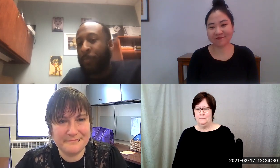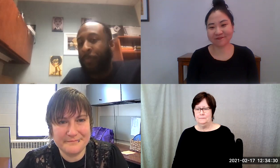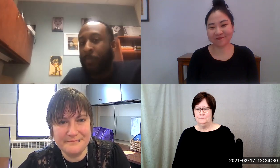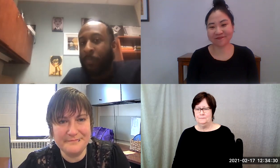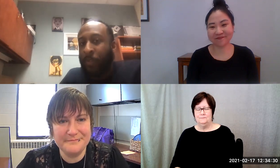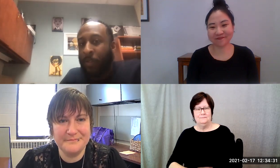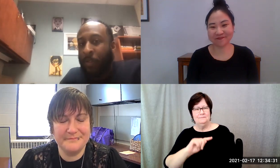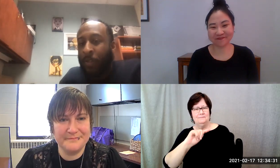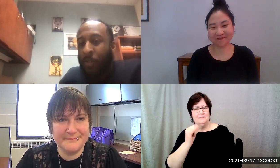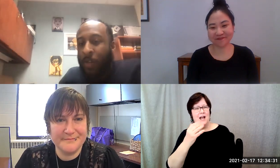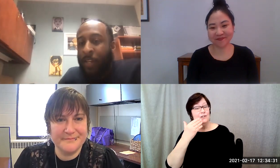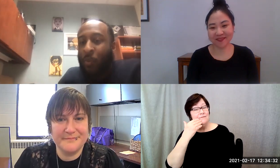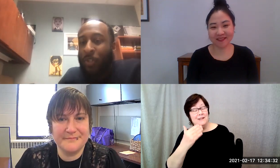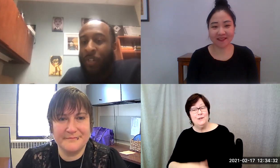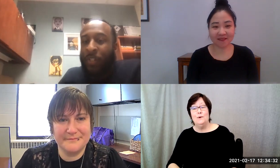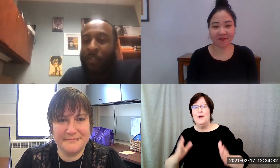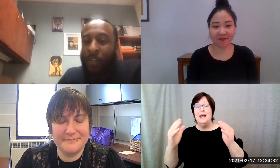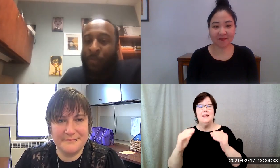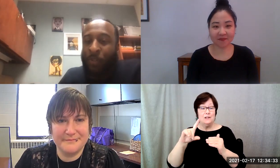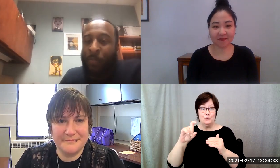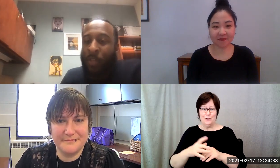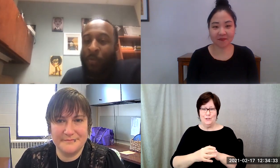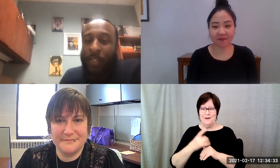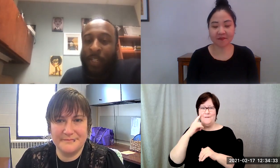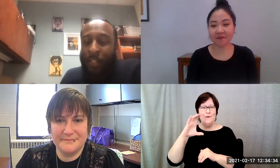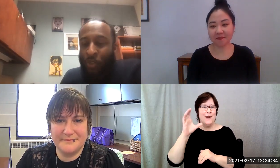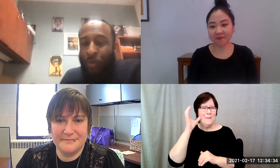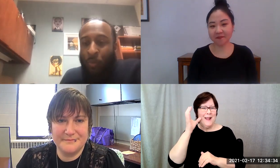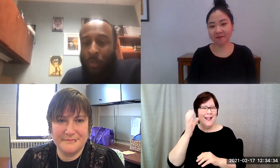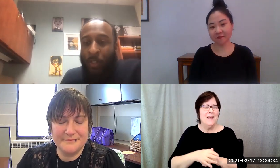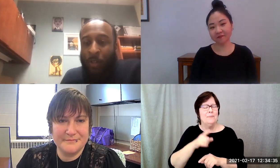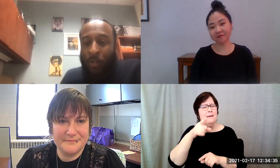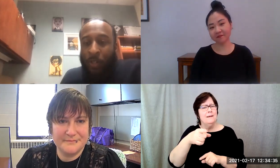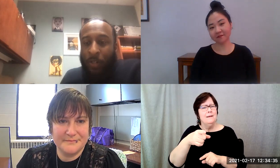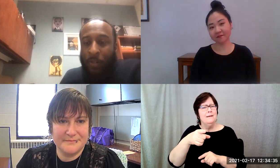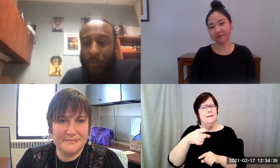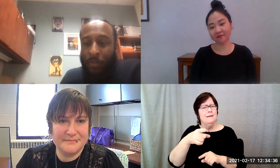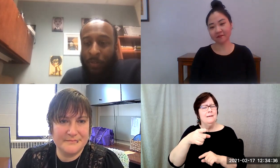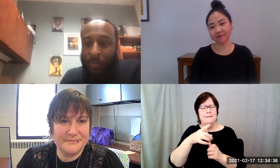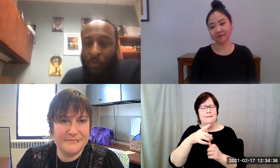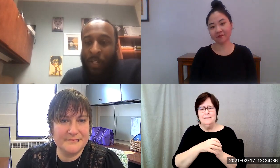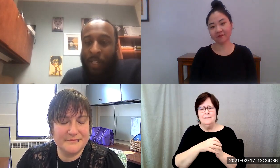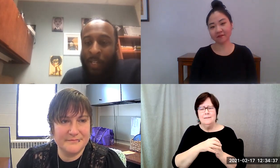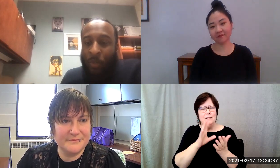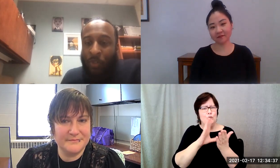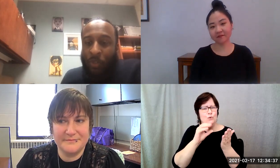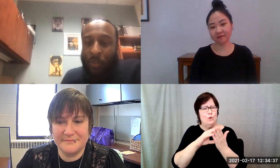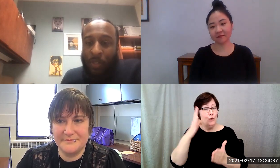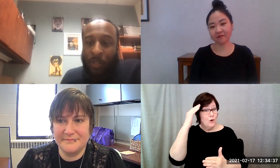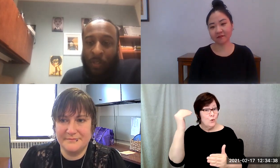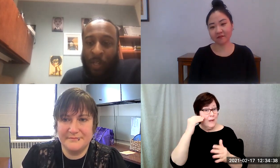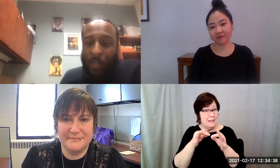Thank you. All right, next question is for Camille. Did you learn Korean